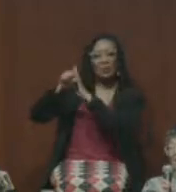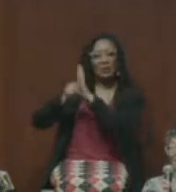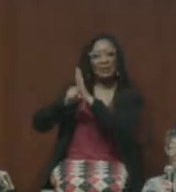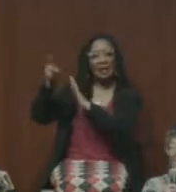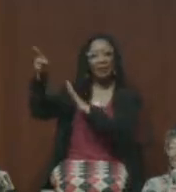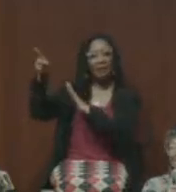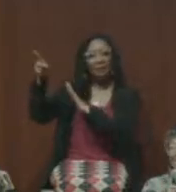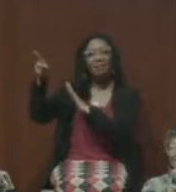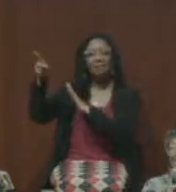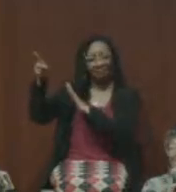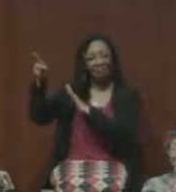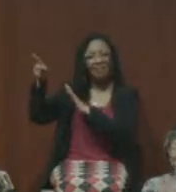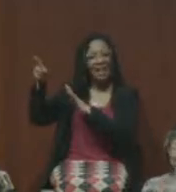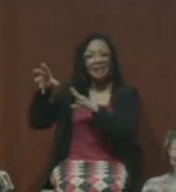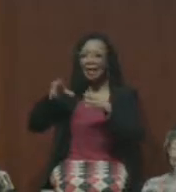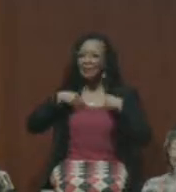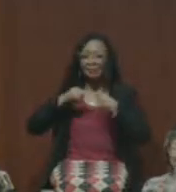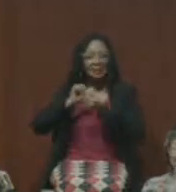thievery. And